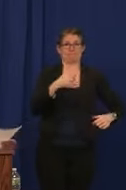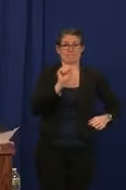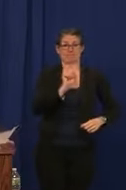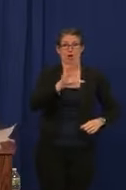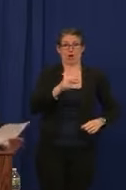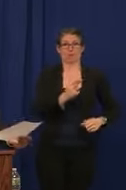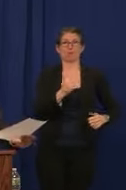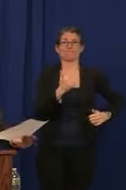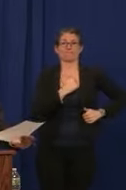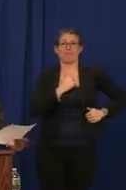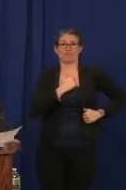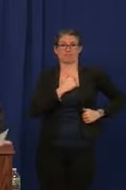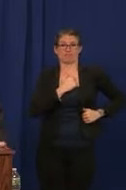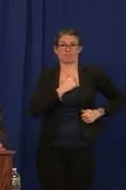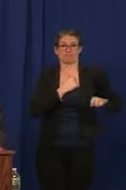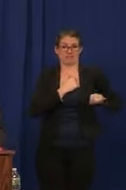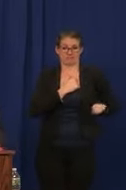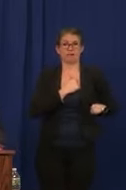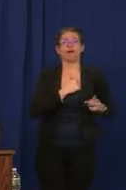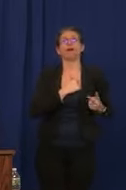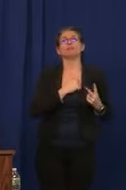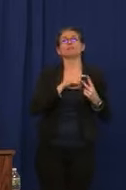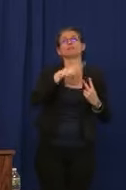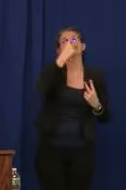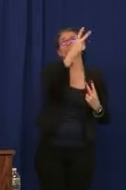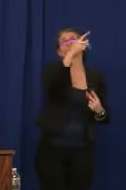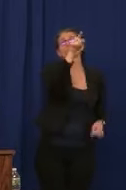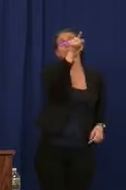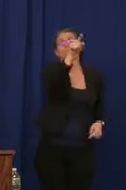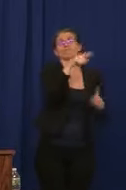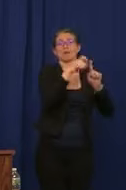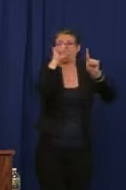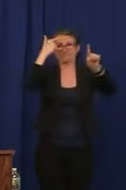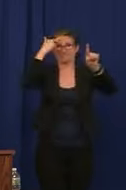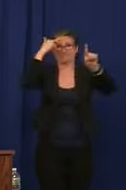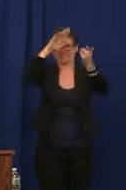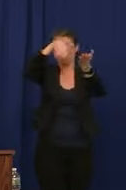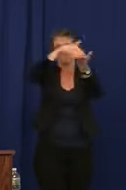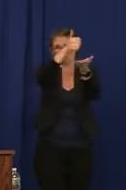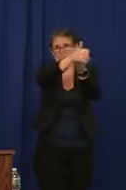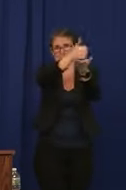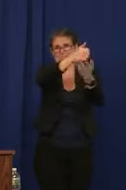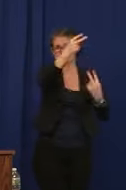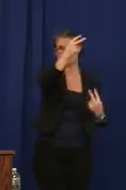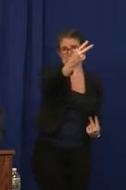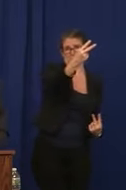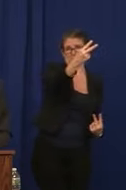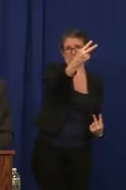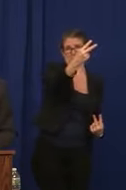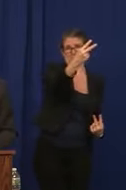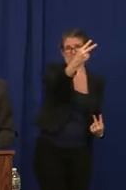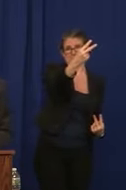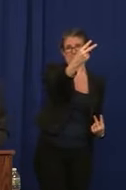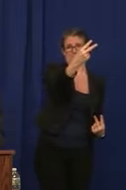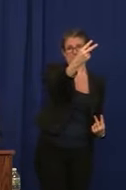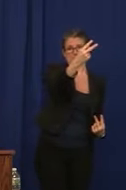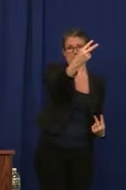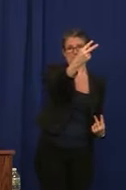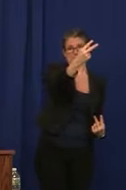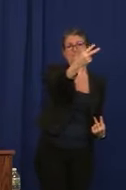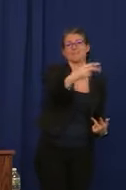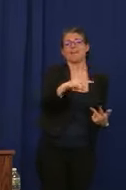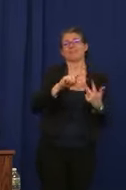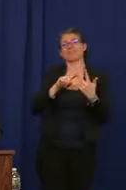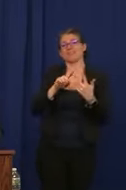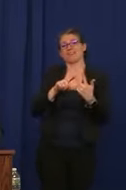Augusta Rehab. So for a total of six individuals at those facilities overall. And what we've learned